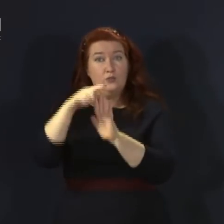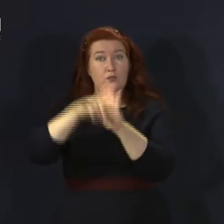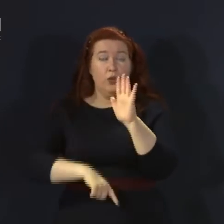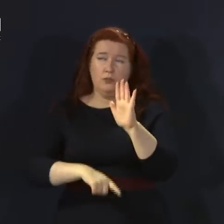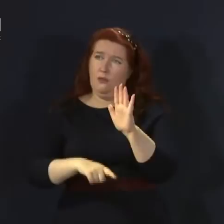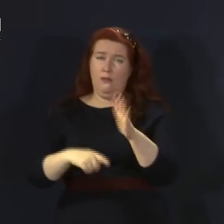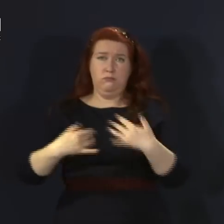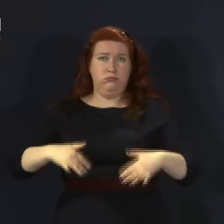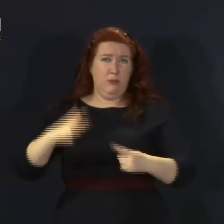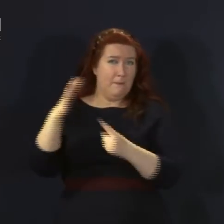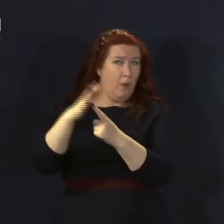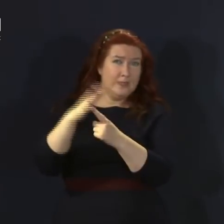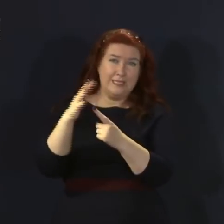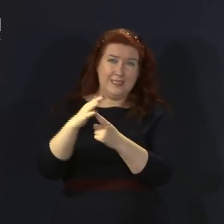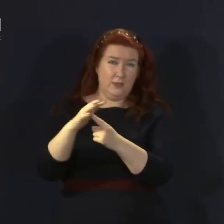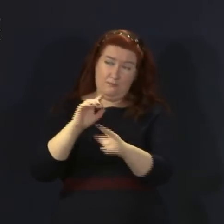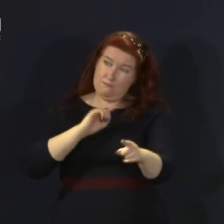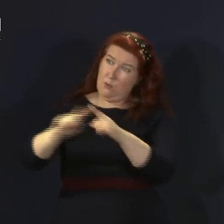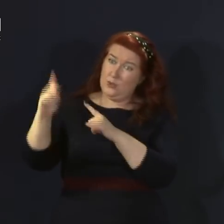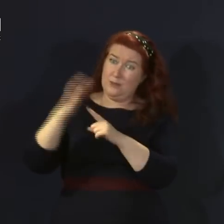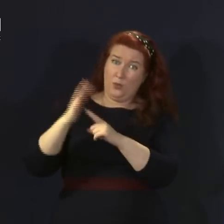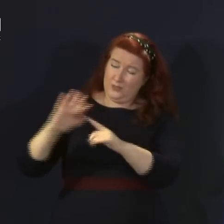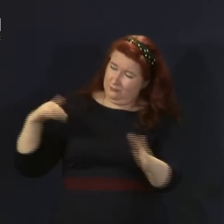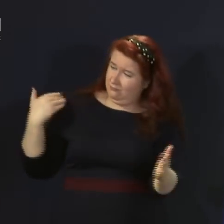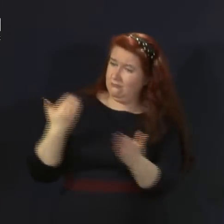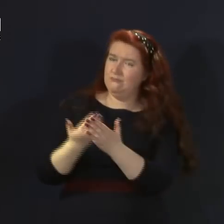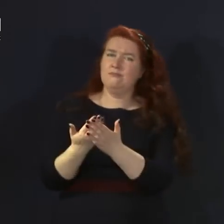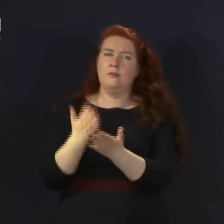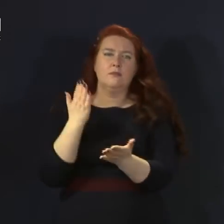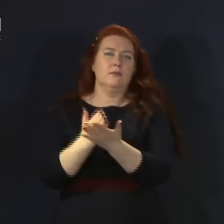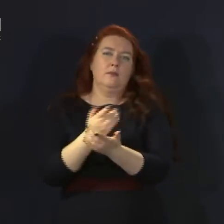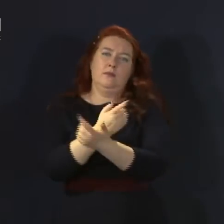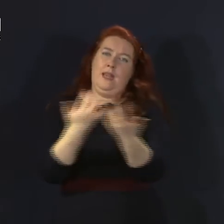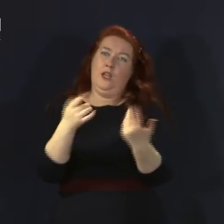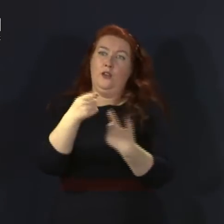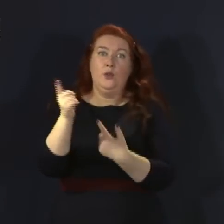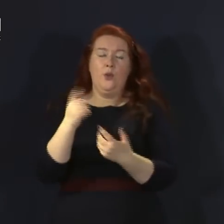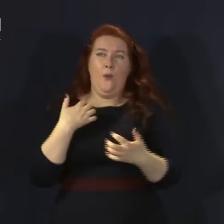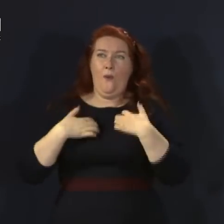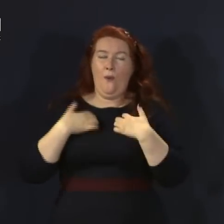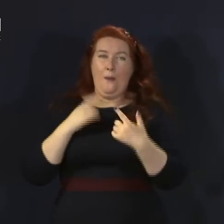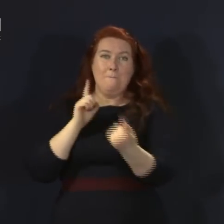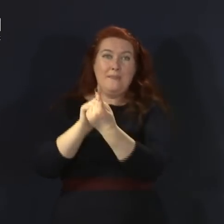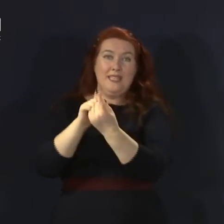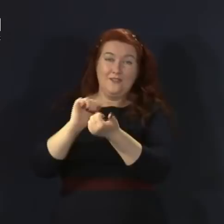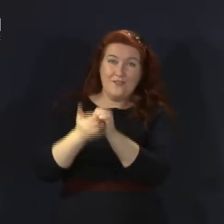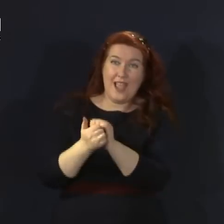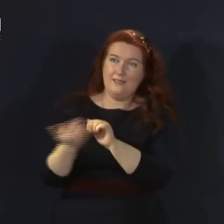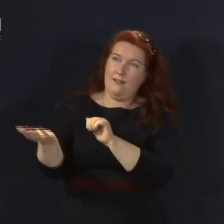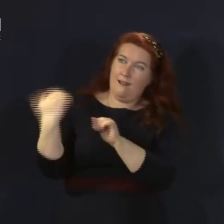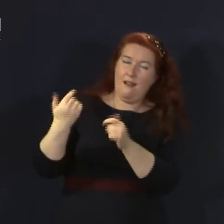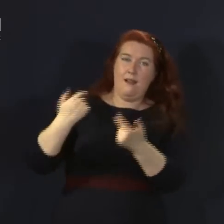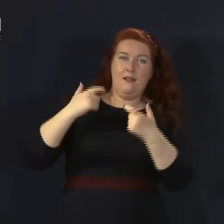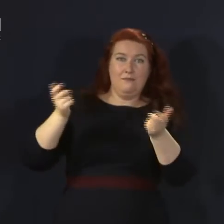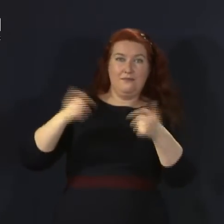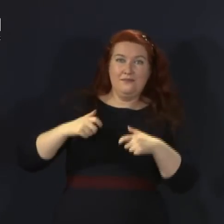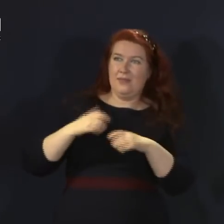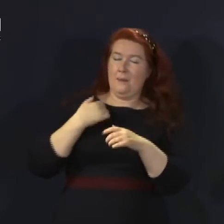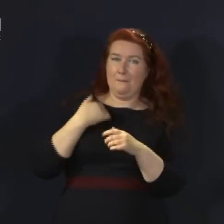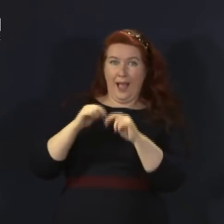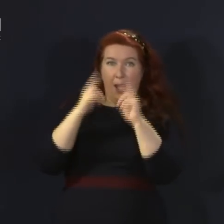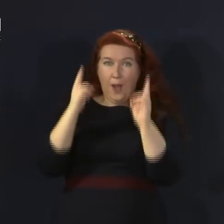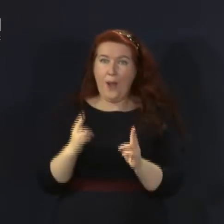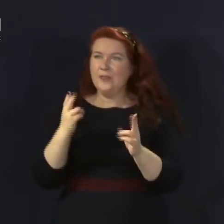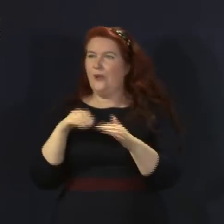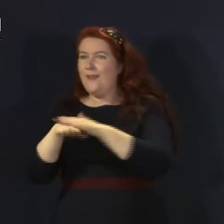the most important yet. I suspect many of you already will be looking forward to meeting up with a friend in your own home, to having a drink indoors in